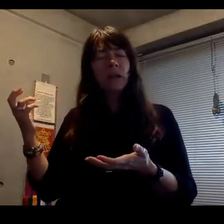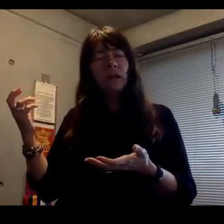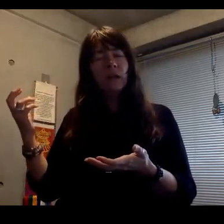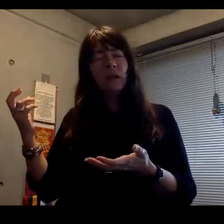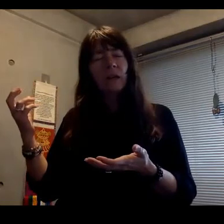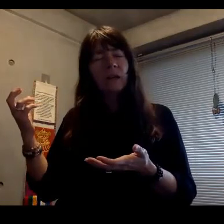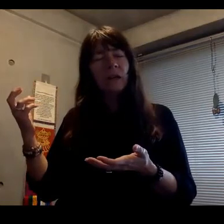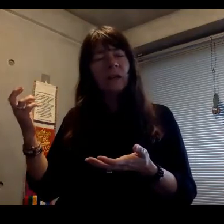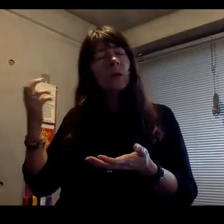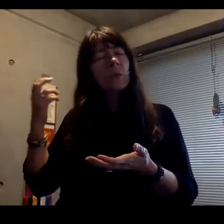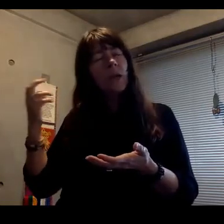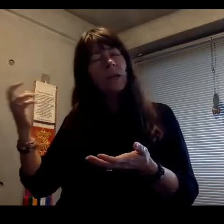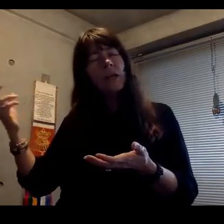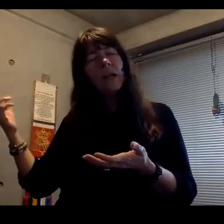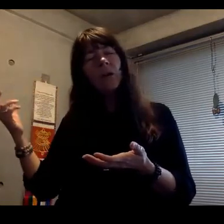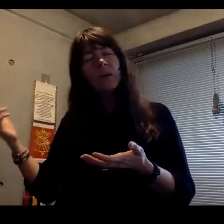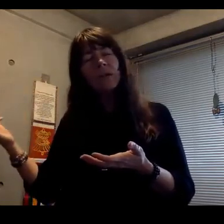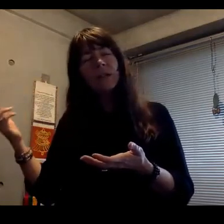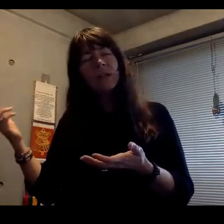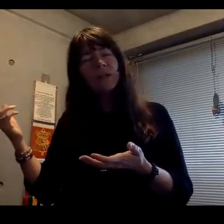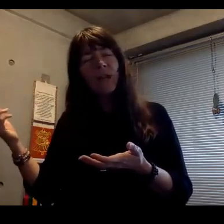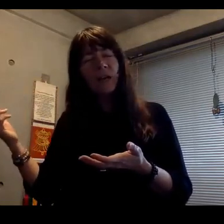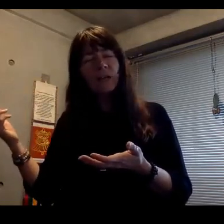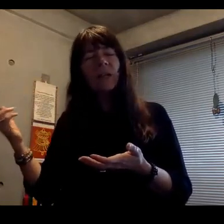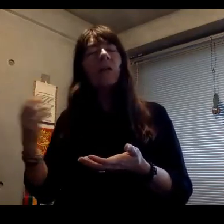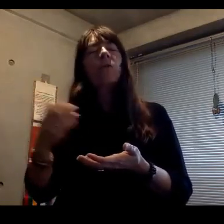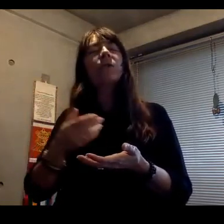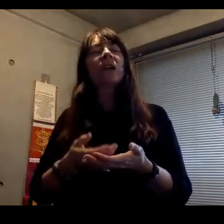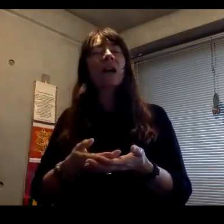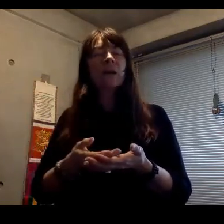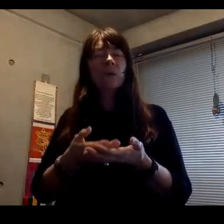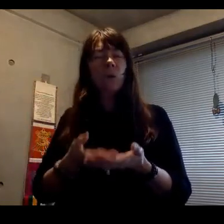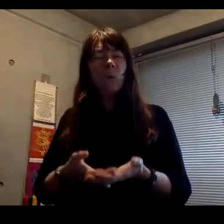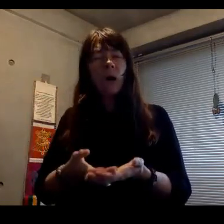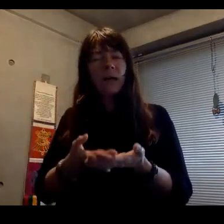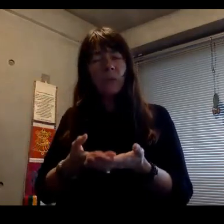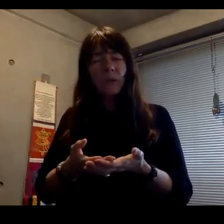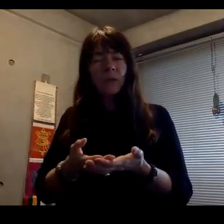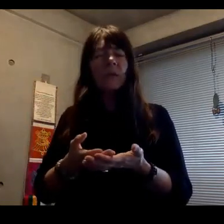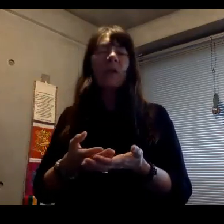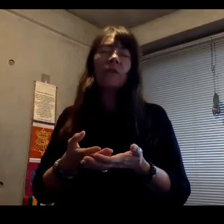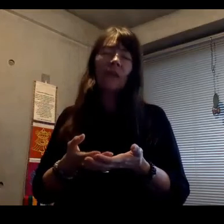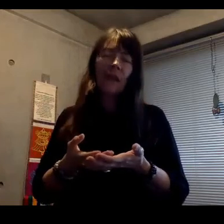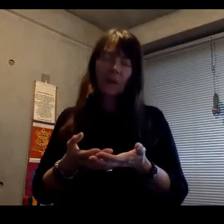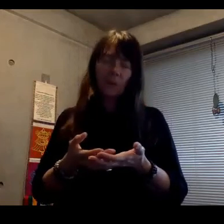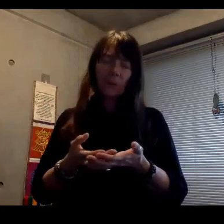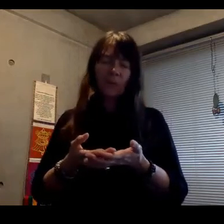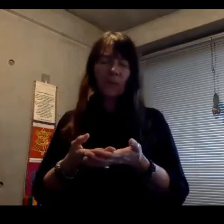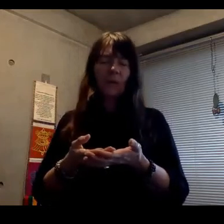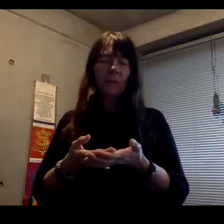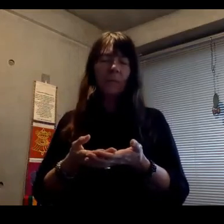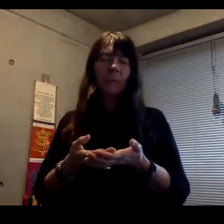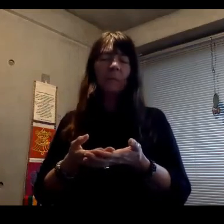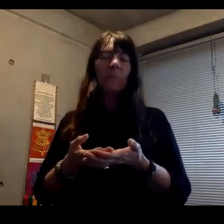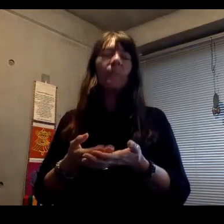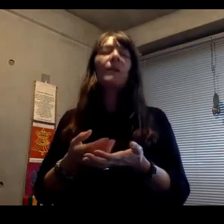working. Your brain and ego are set aside for the time you are one with this flower, we'll